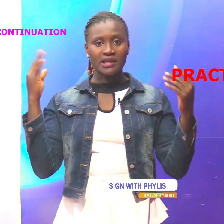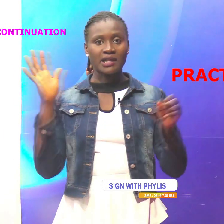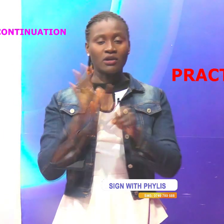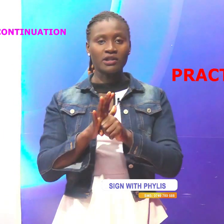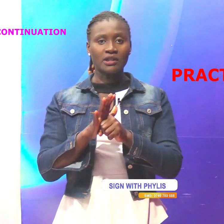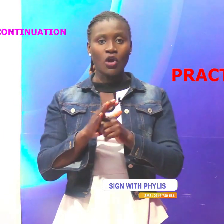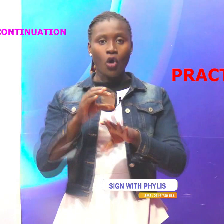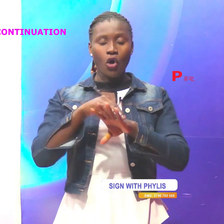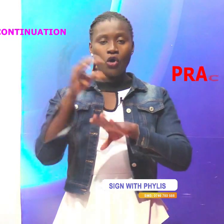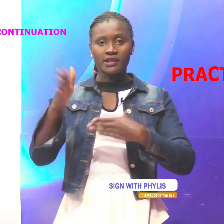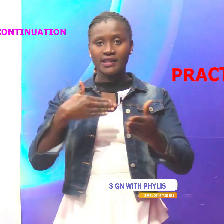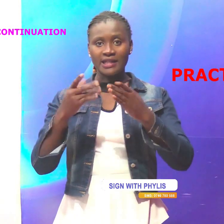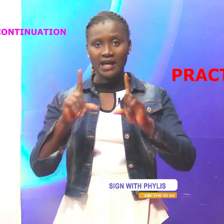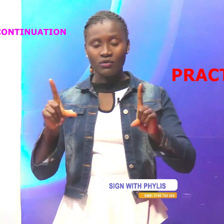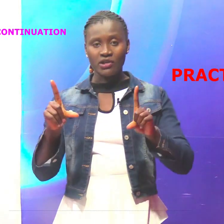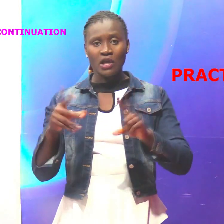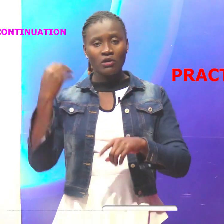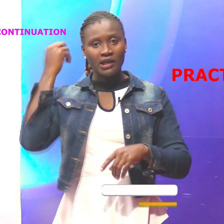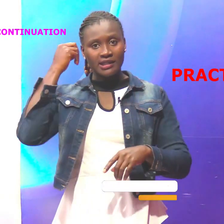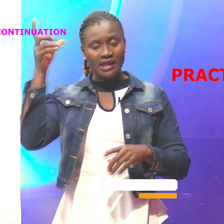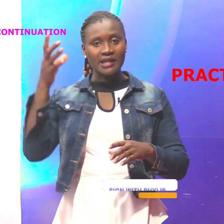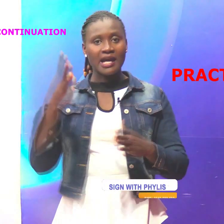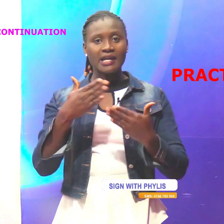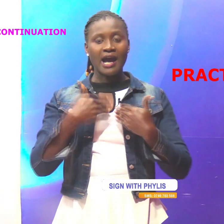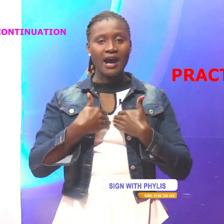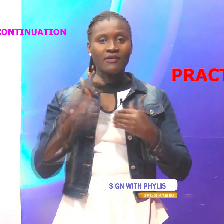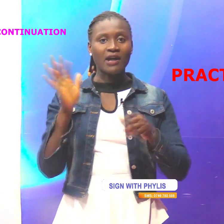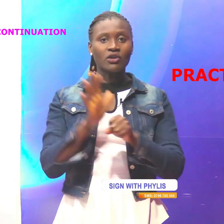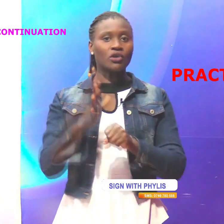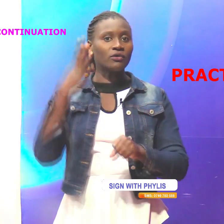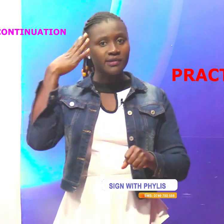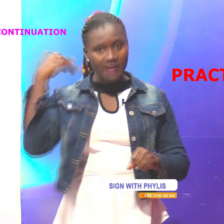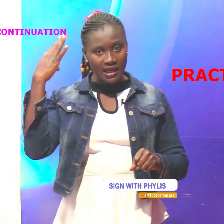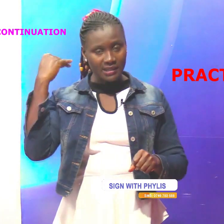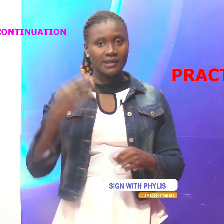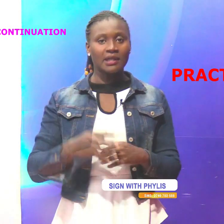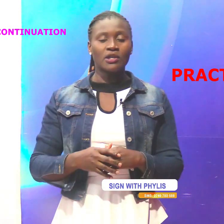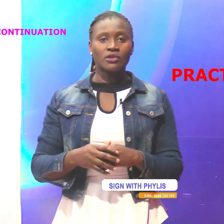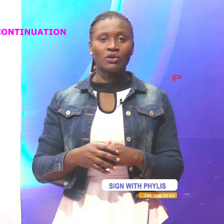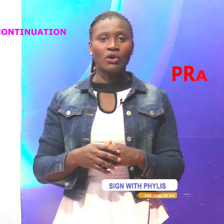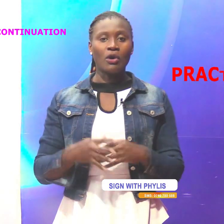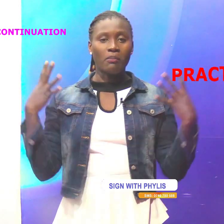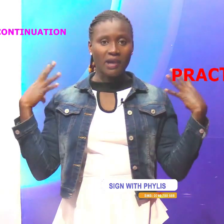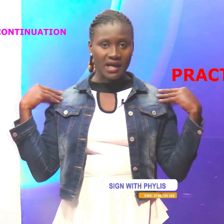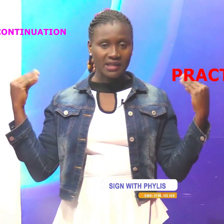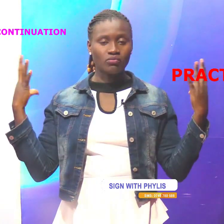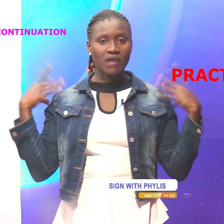lot on sign language, you understand and have a lot of skills. So practice a